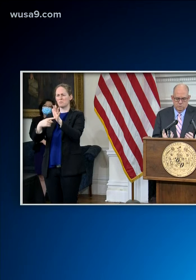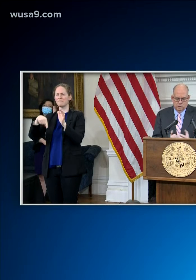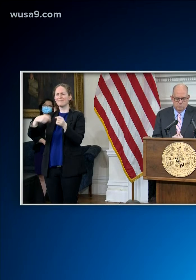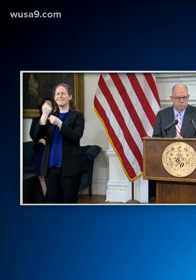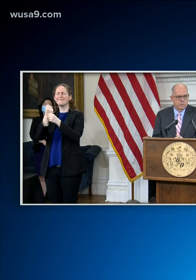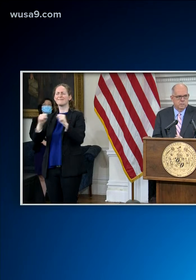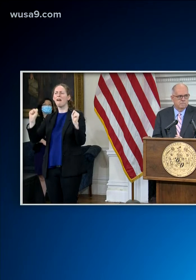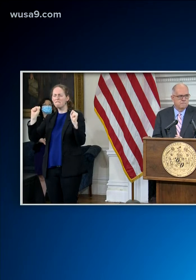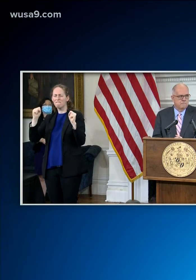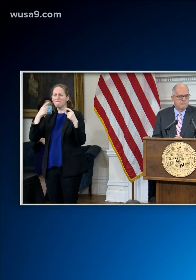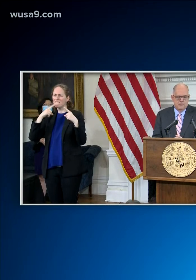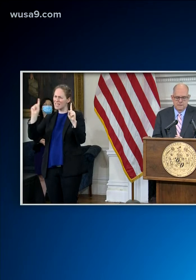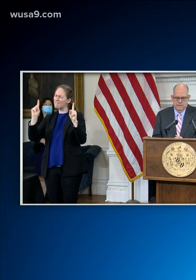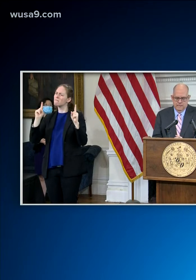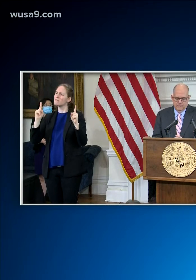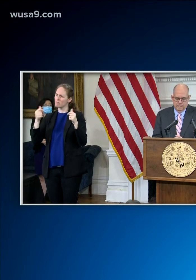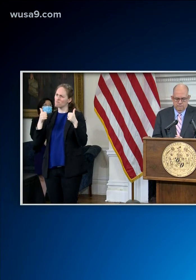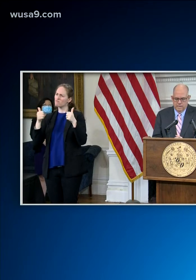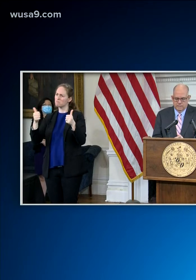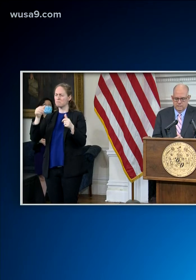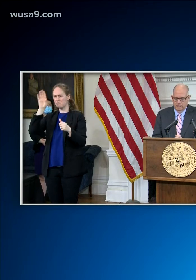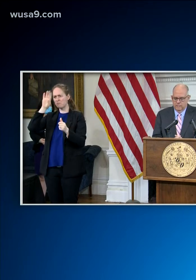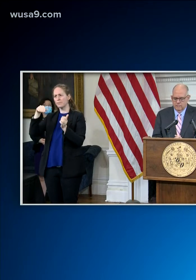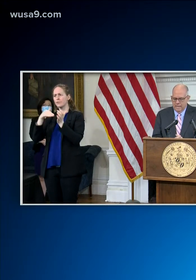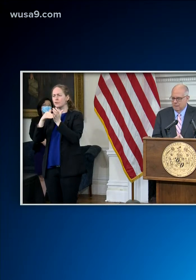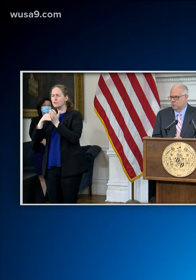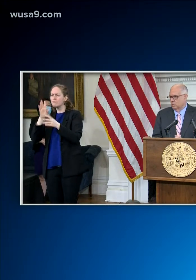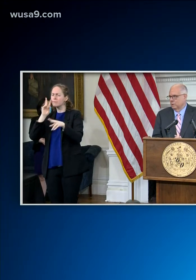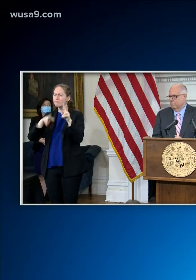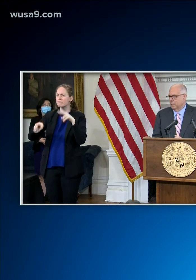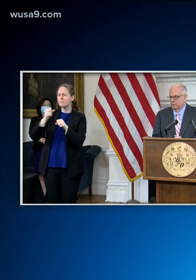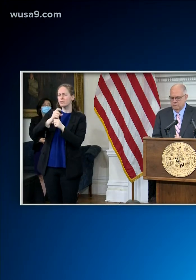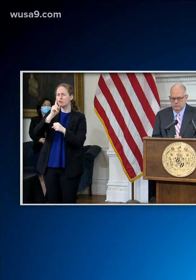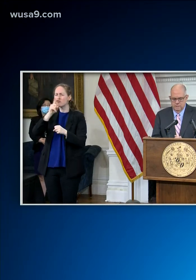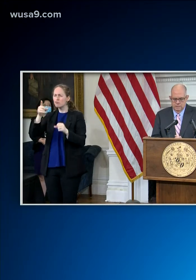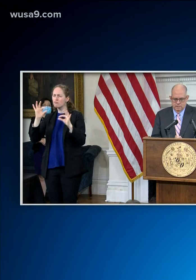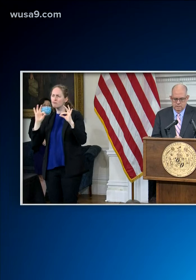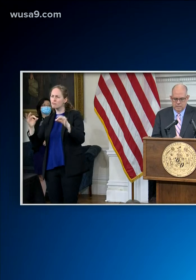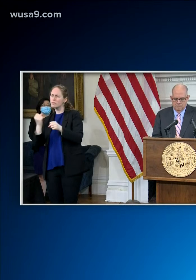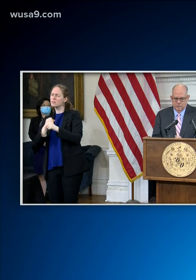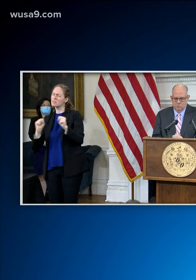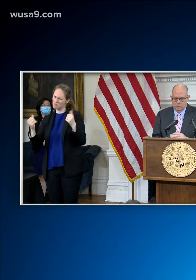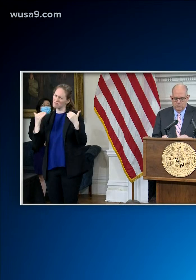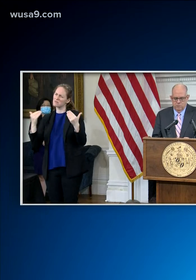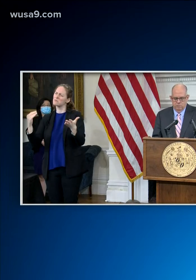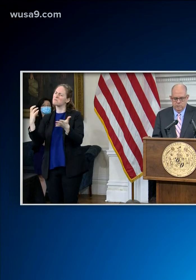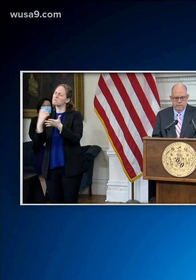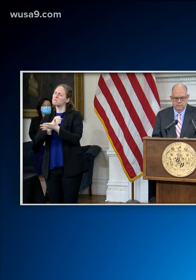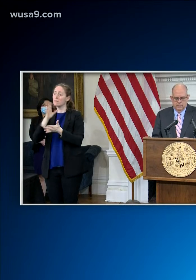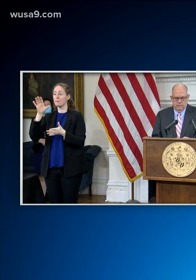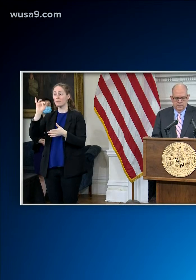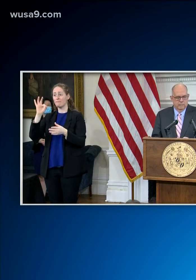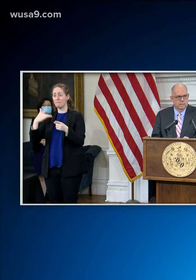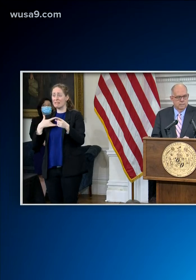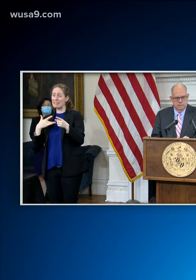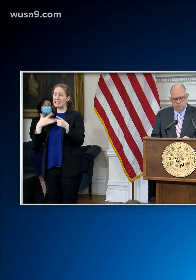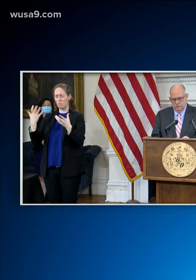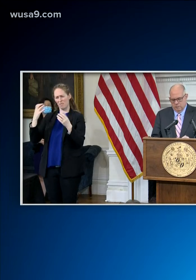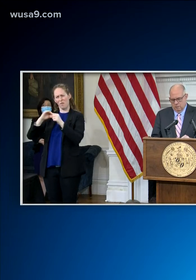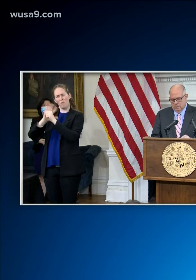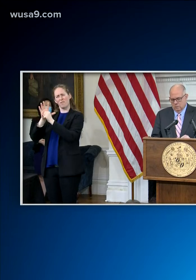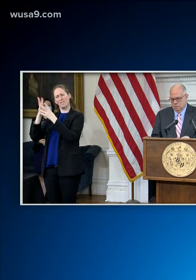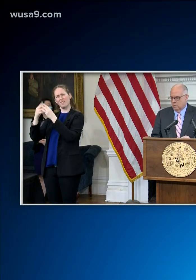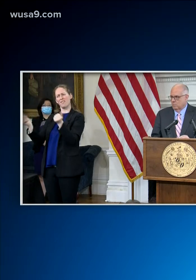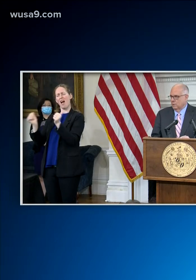under medical supervision. And getting vaccinated is absolutely vital to stopping the spread of COVID-19 and